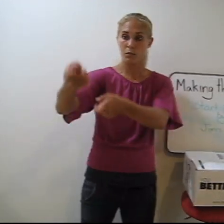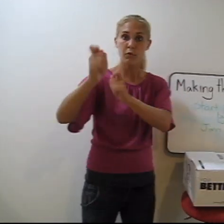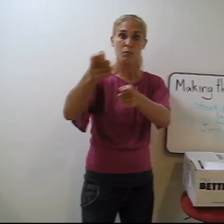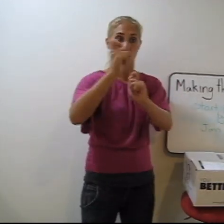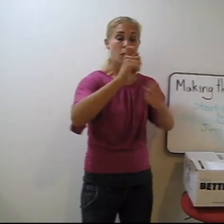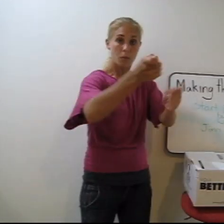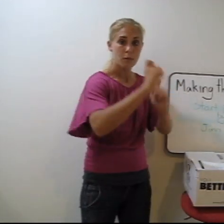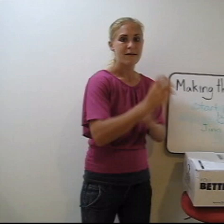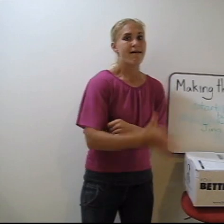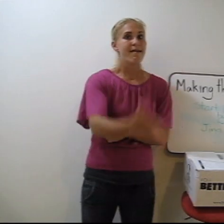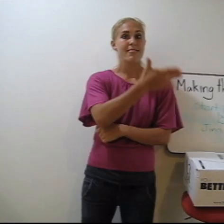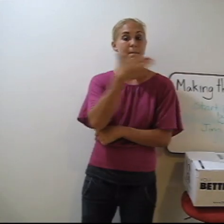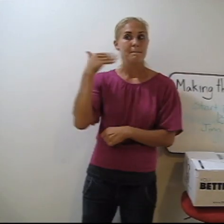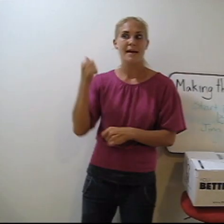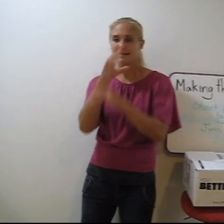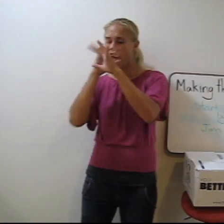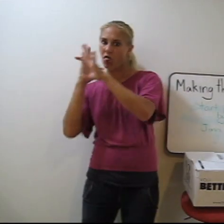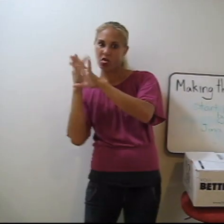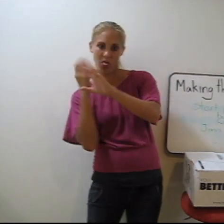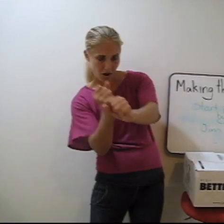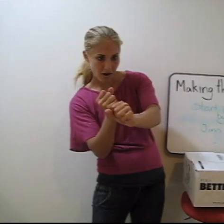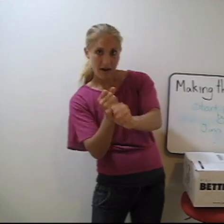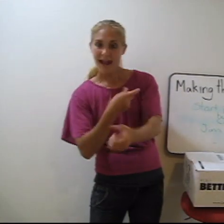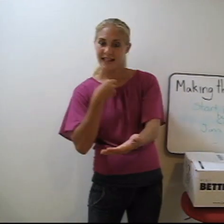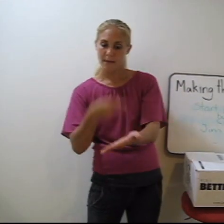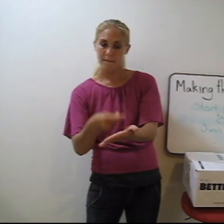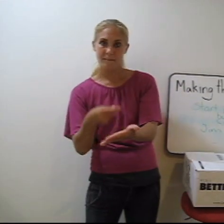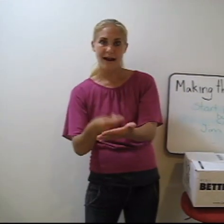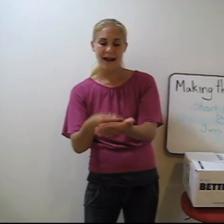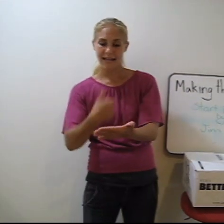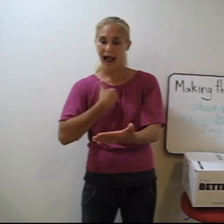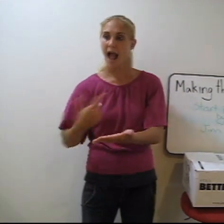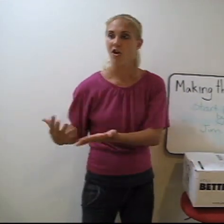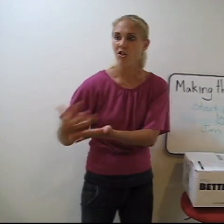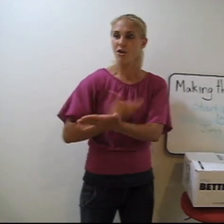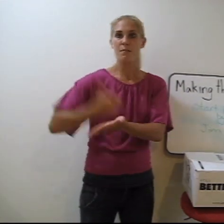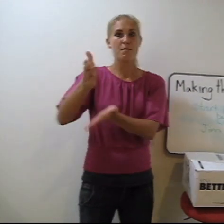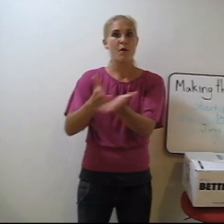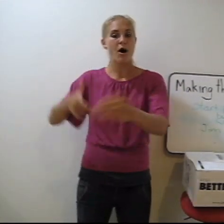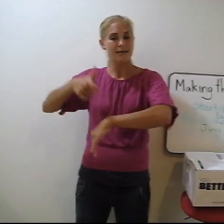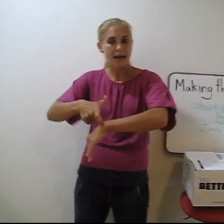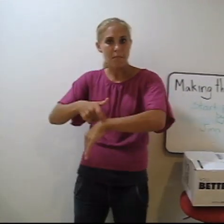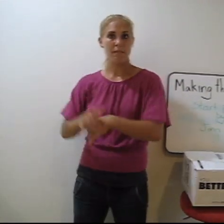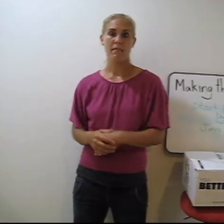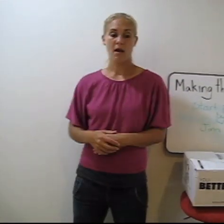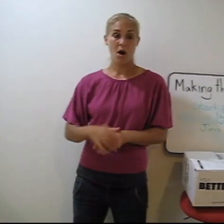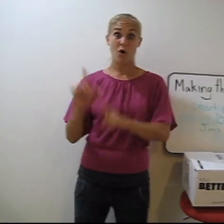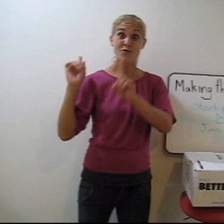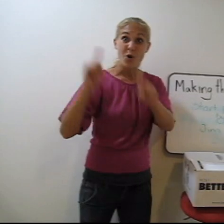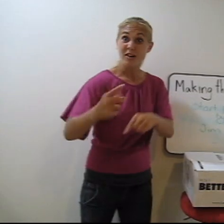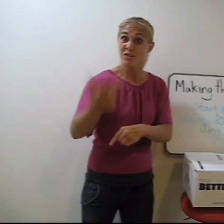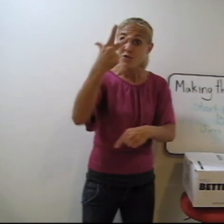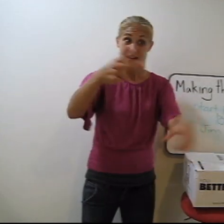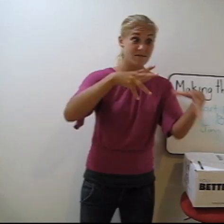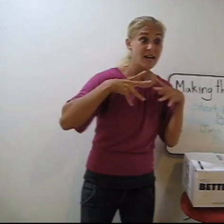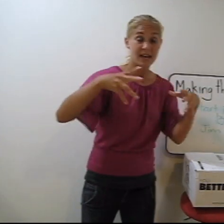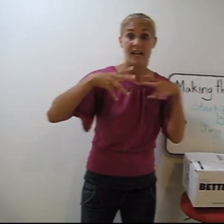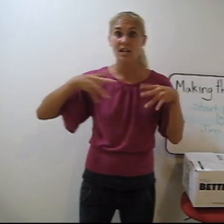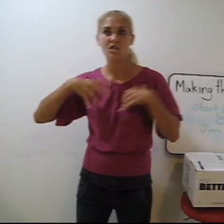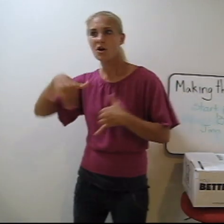recruiting attractions is the money you make part-time. Somebody said, you've been on 3 vacations this year? Says, yes, I got this little part-time thing going.